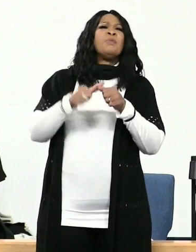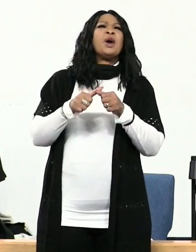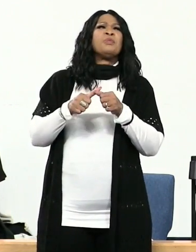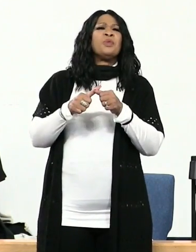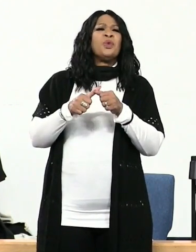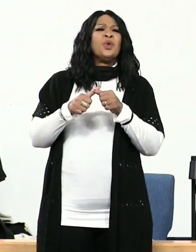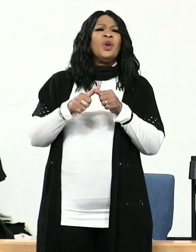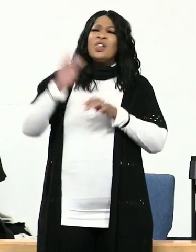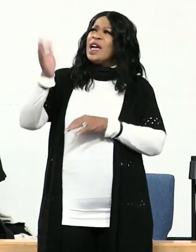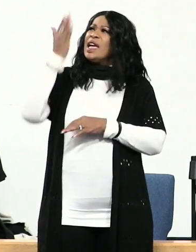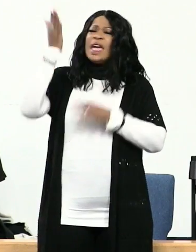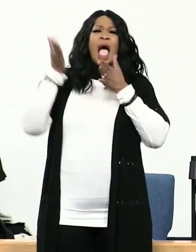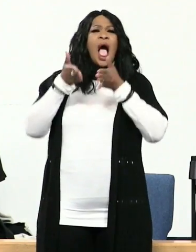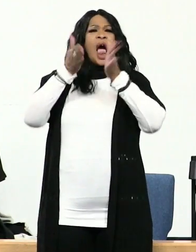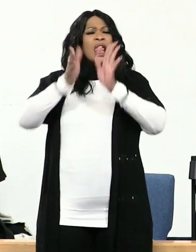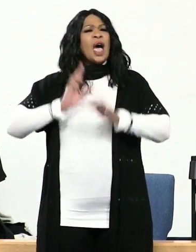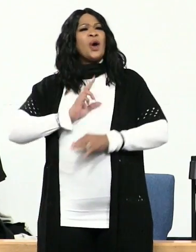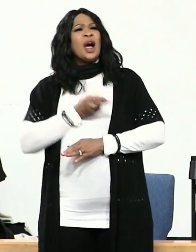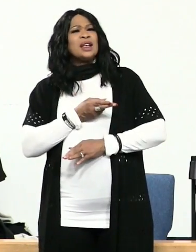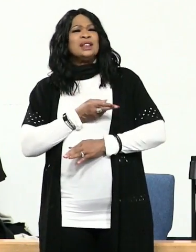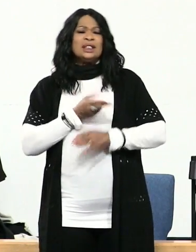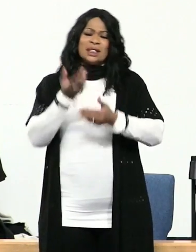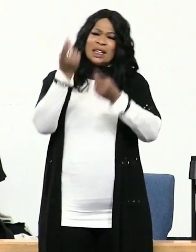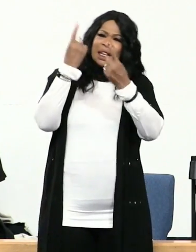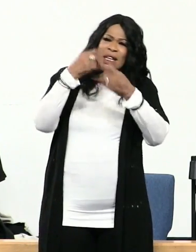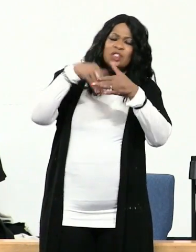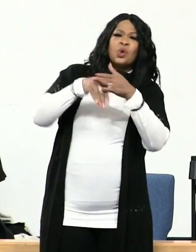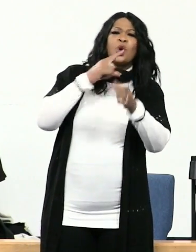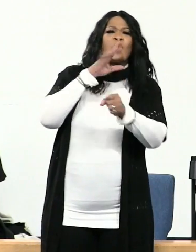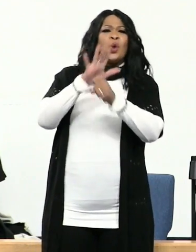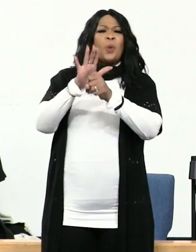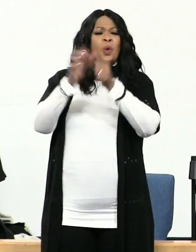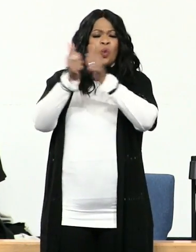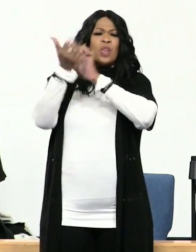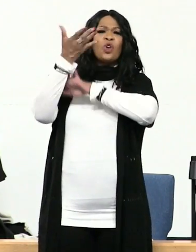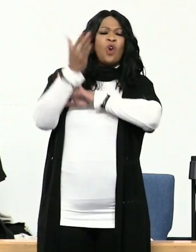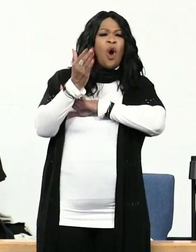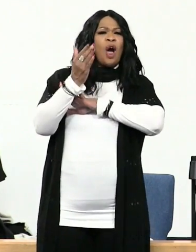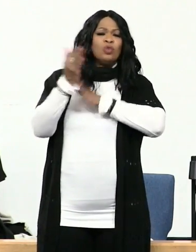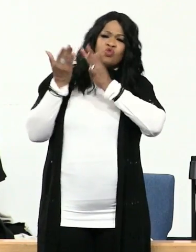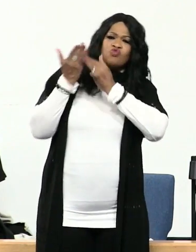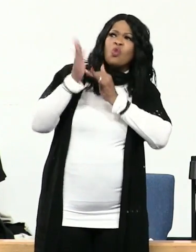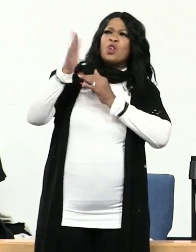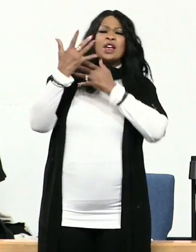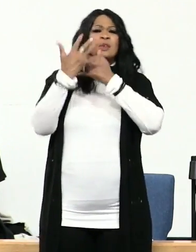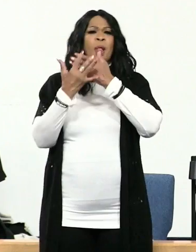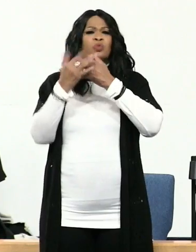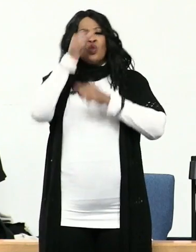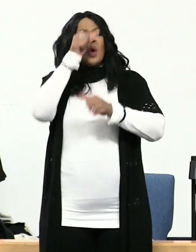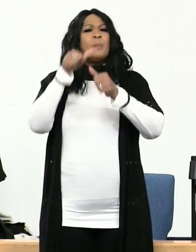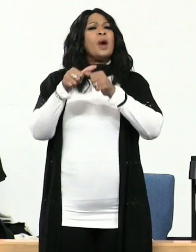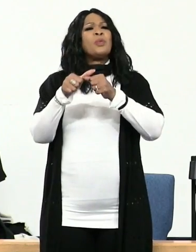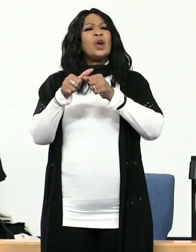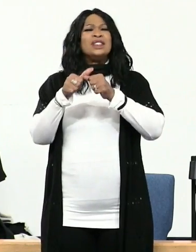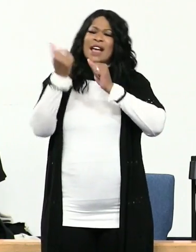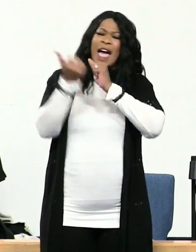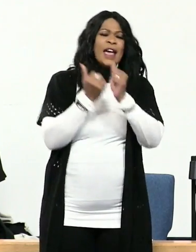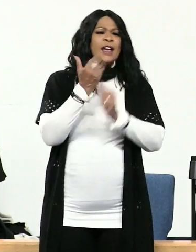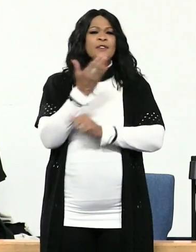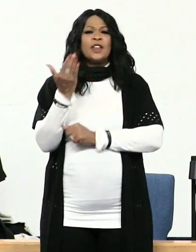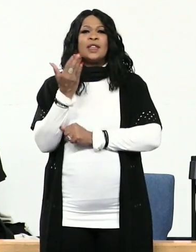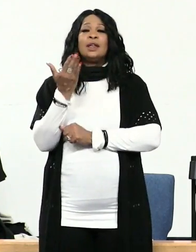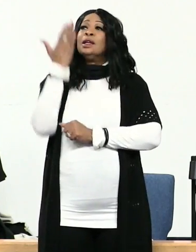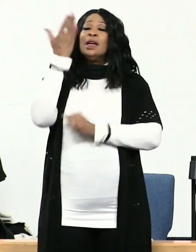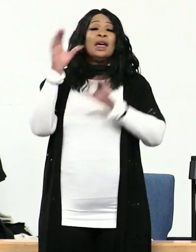he allowed us to enter into a new covenant with God through his blood. Remembering everything